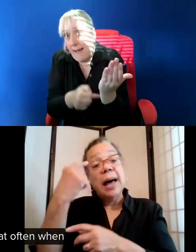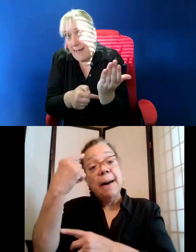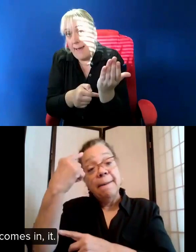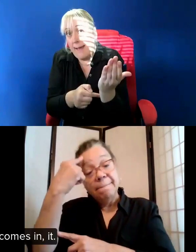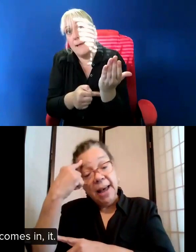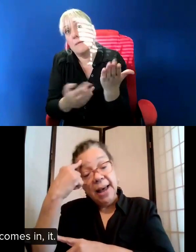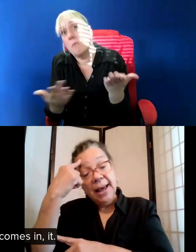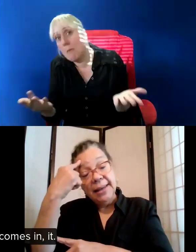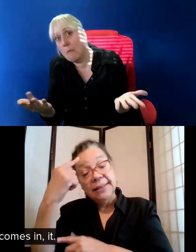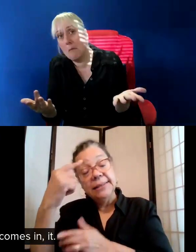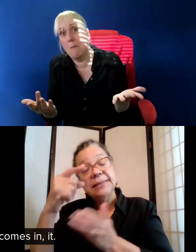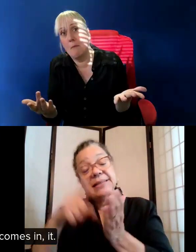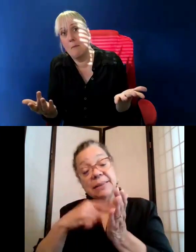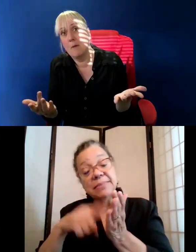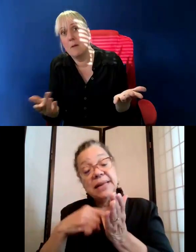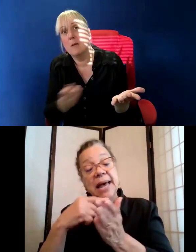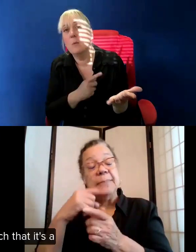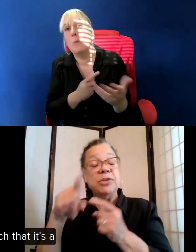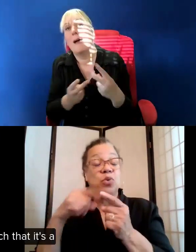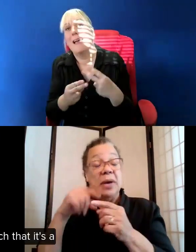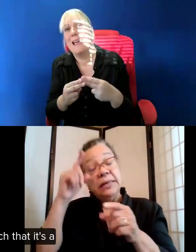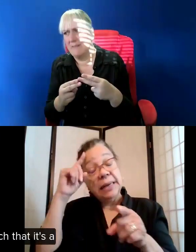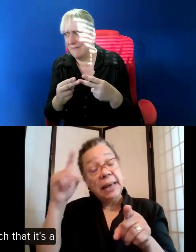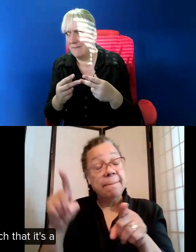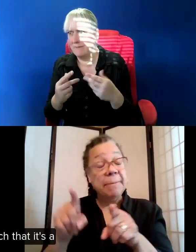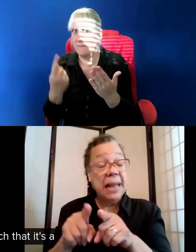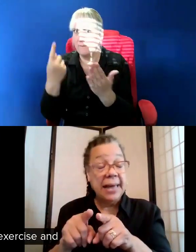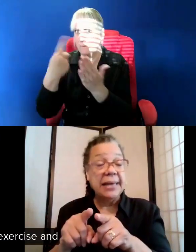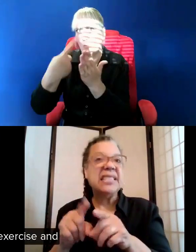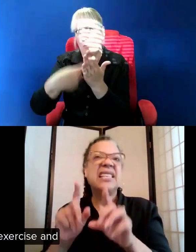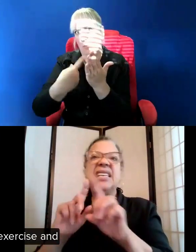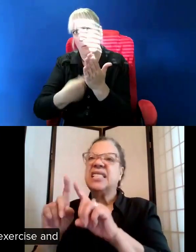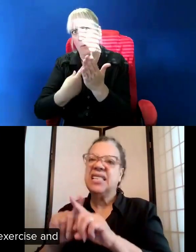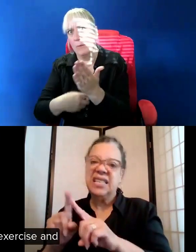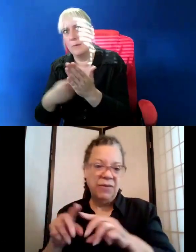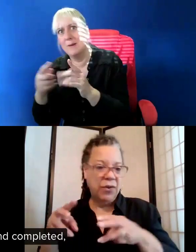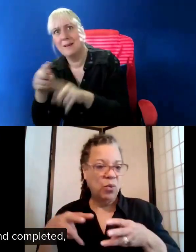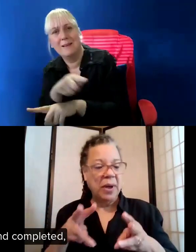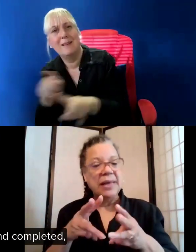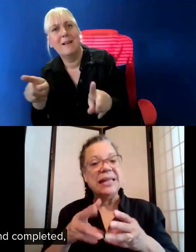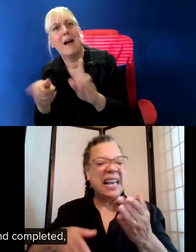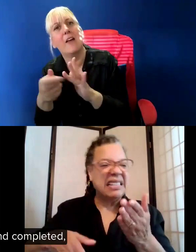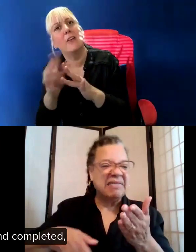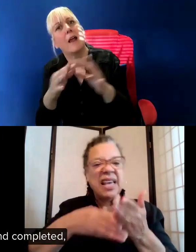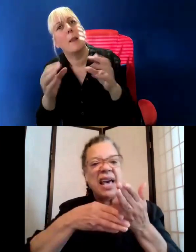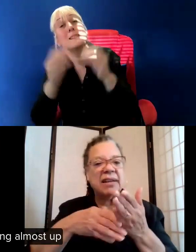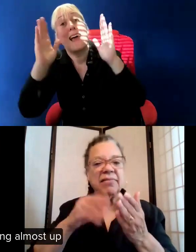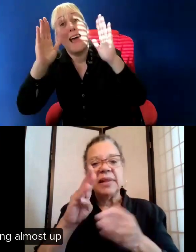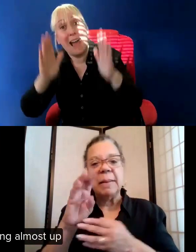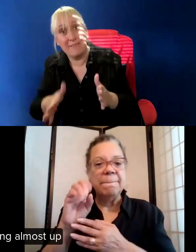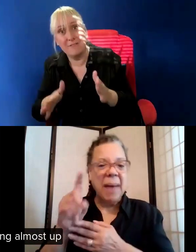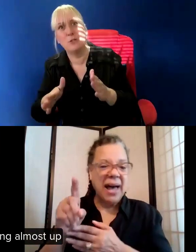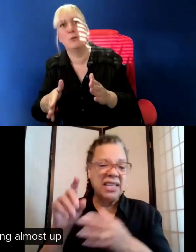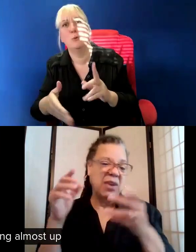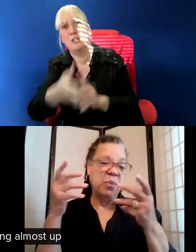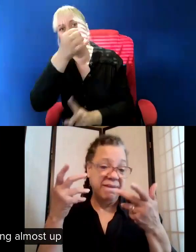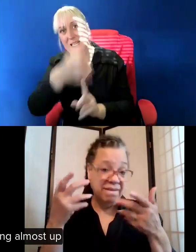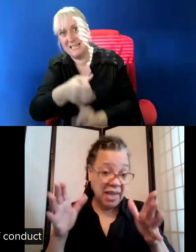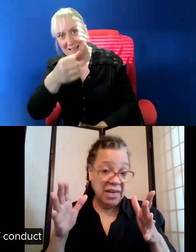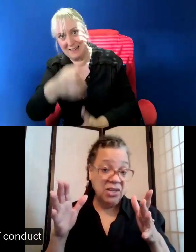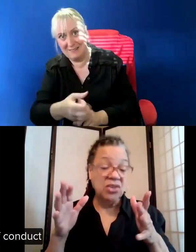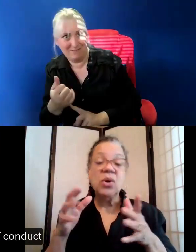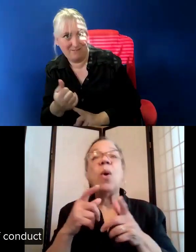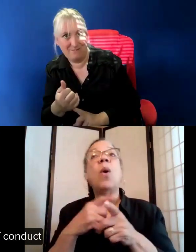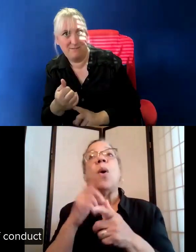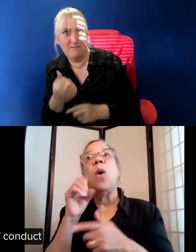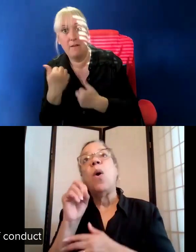when compliance comes in, it creates this approach that it's a tick the box exercise and one is done and completed, whereas setting almost up